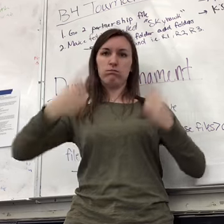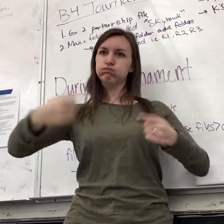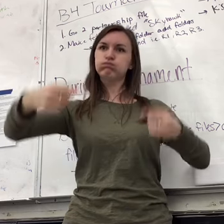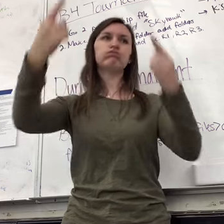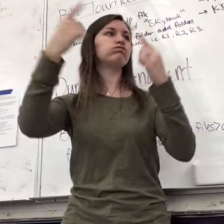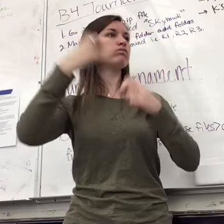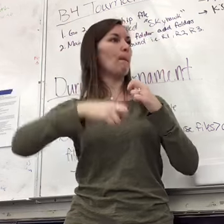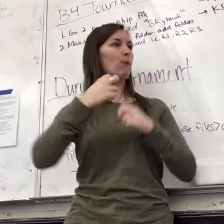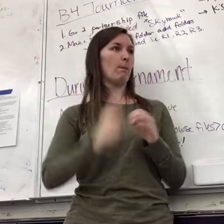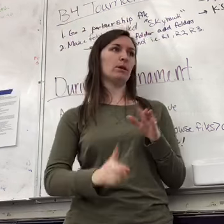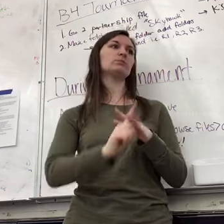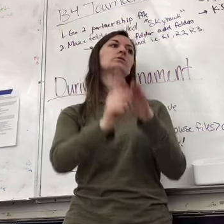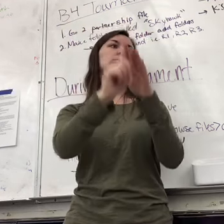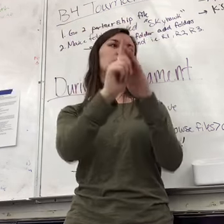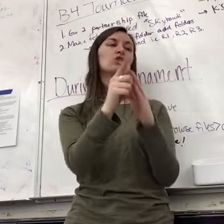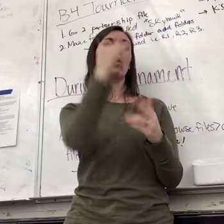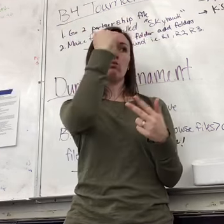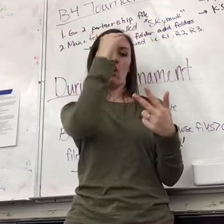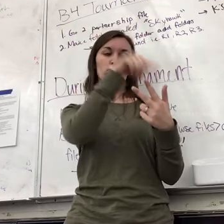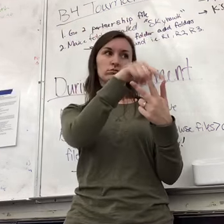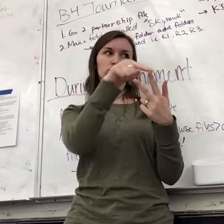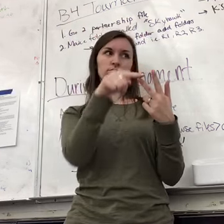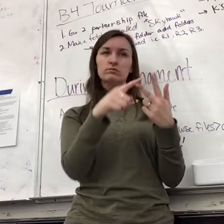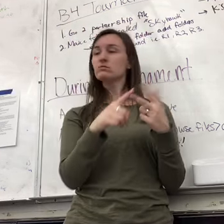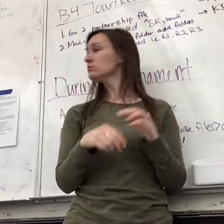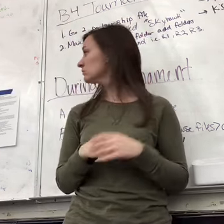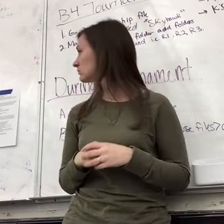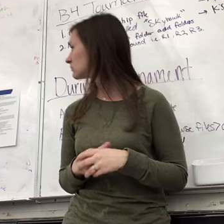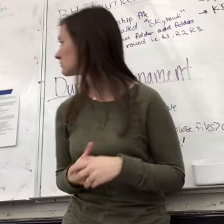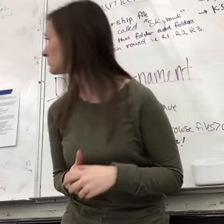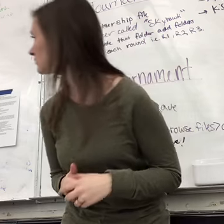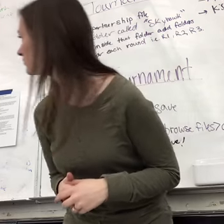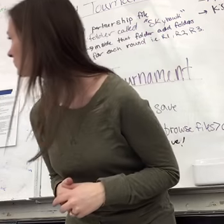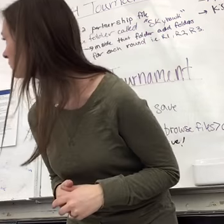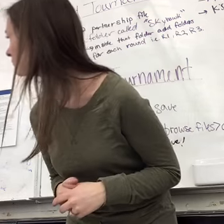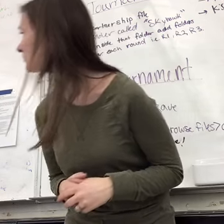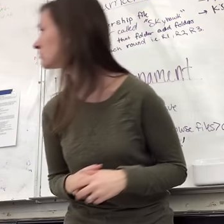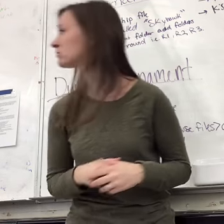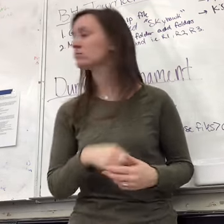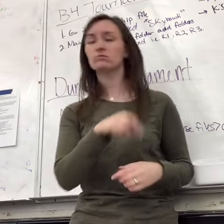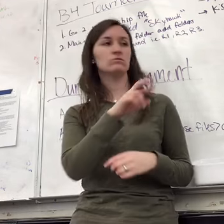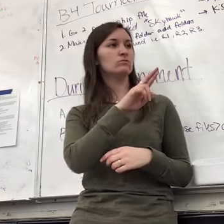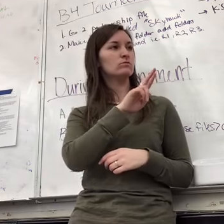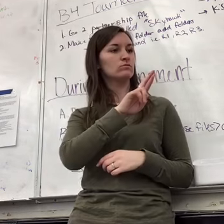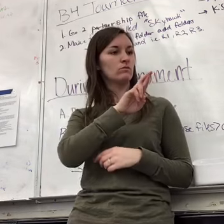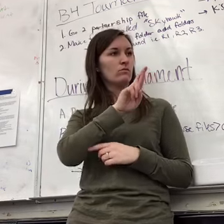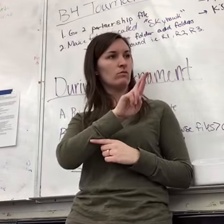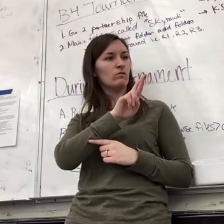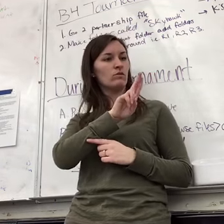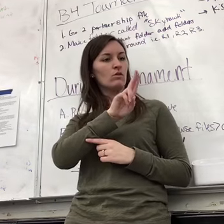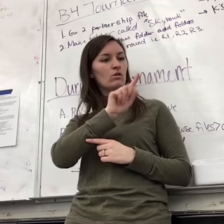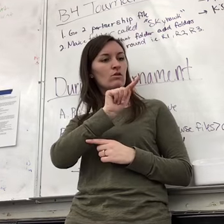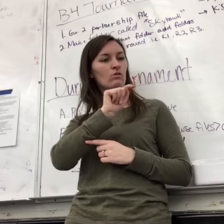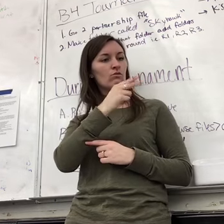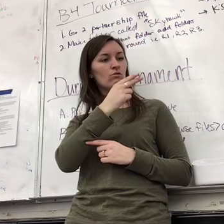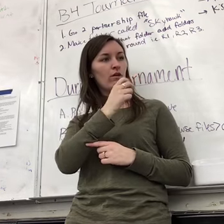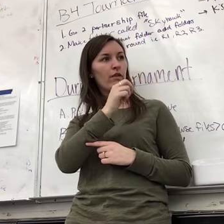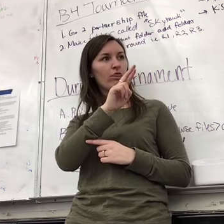Okay, Rutherford's election. Very, very, very important. Okay, one of the most important ones on this whole board.